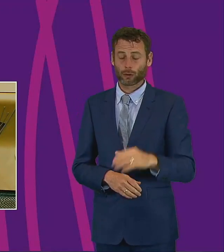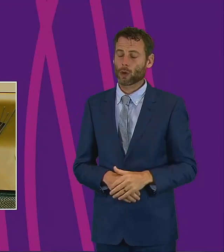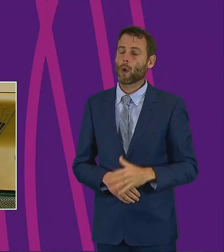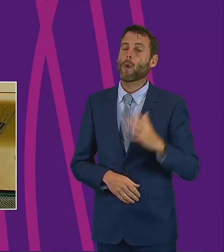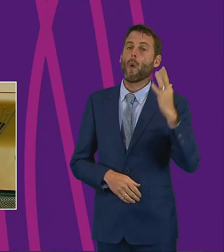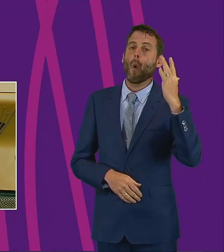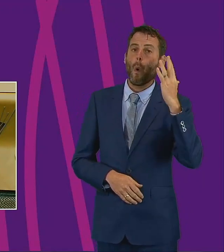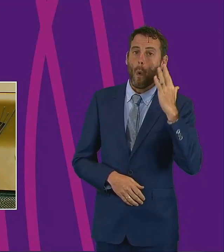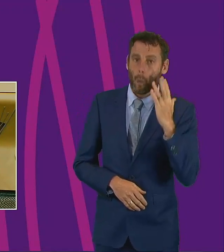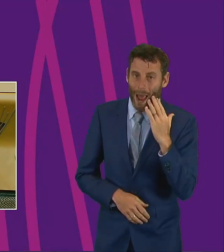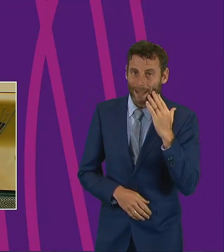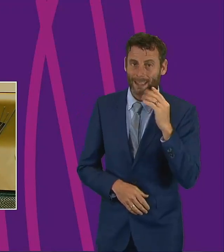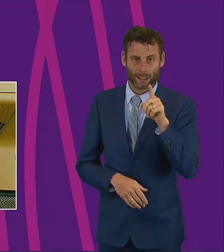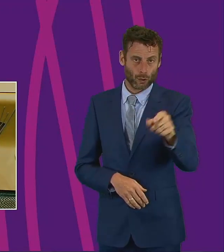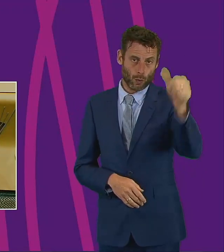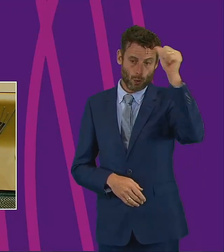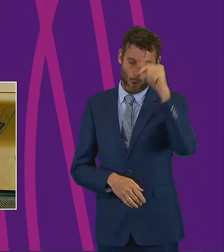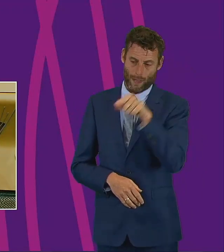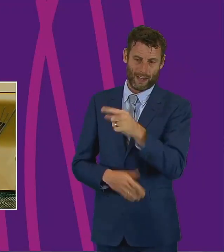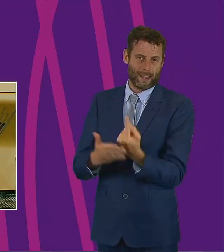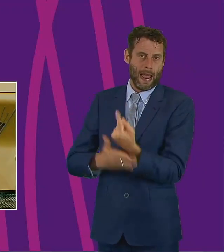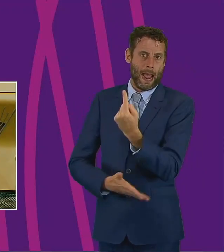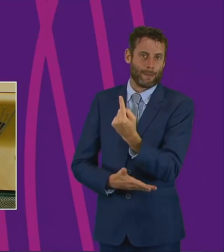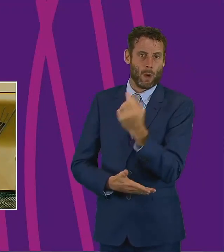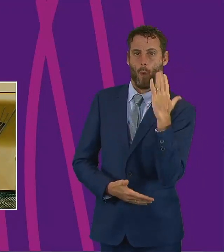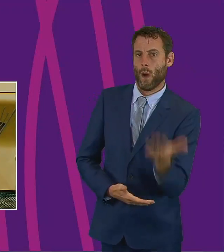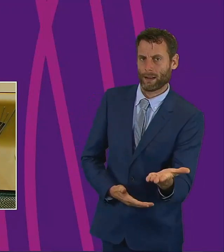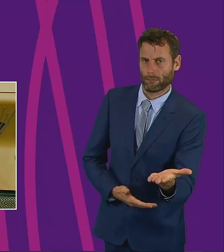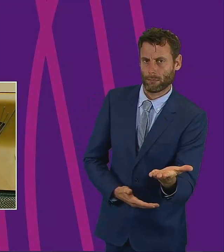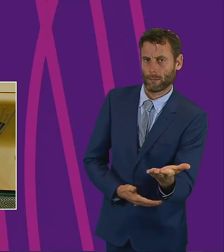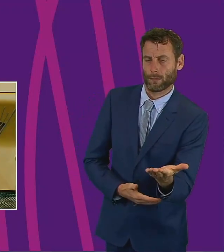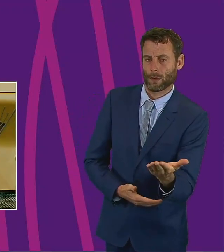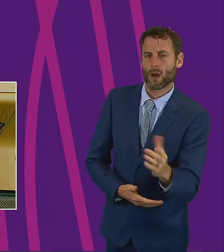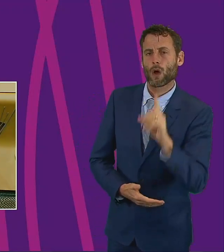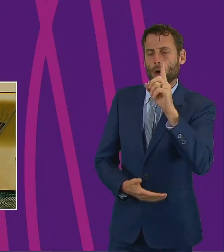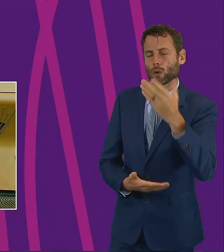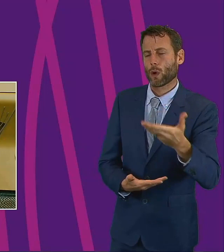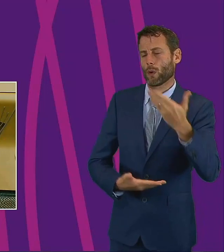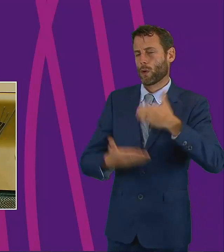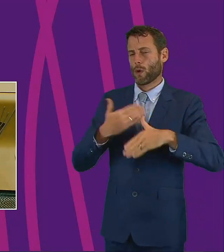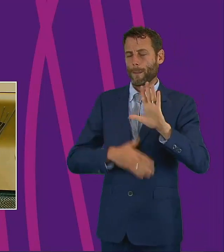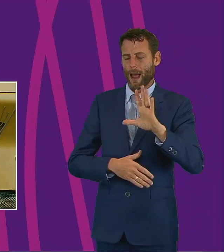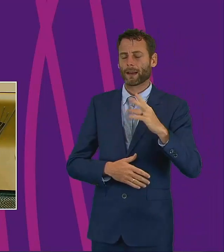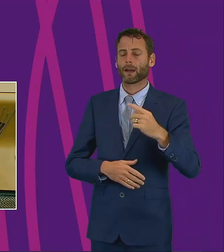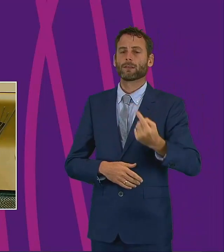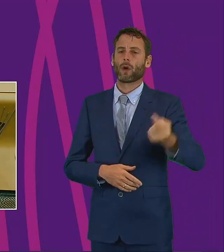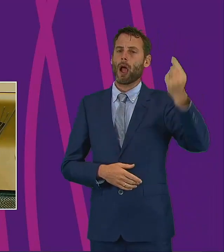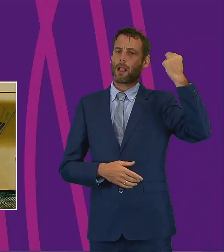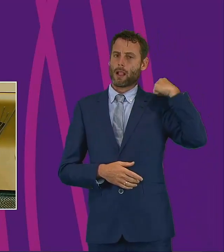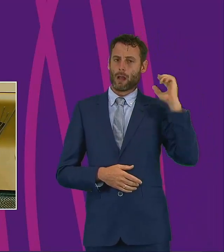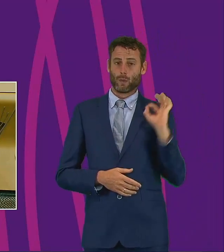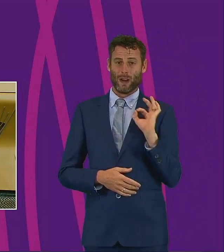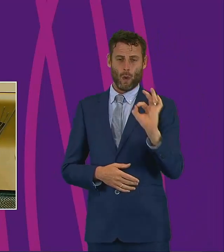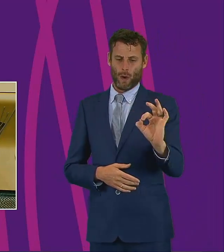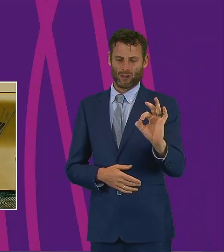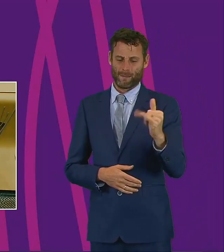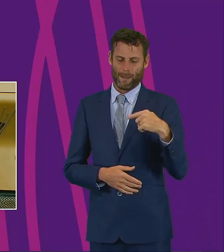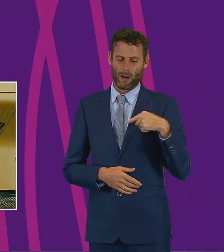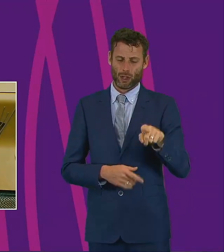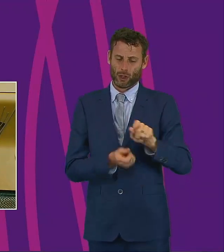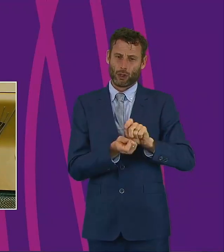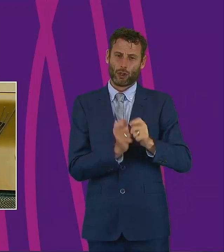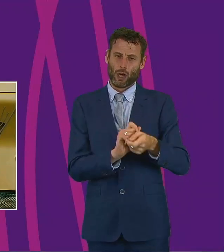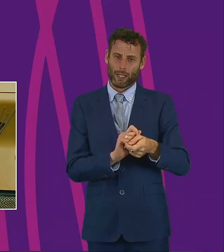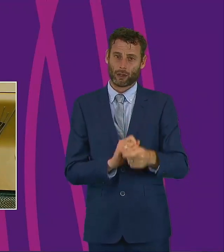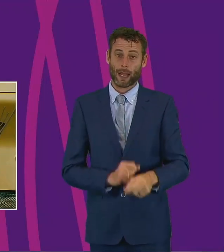had occurred. But perhaps we should recap on what's changed from last week asking the same questions to this. We've